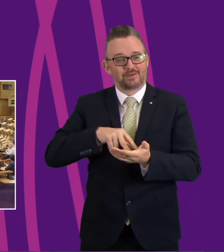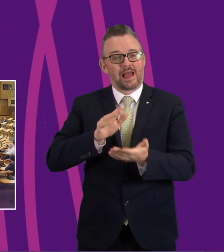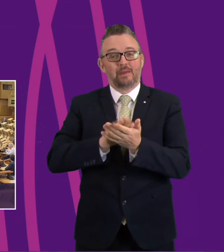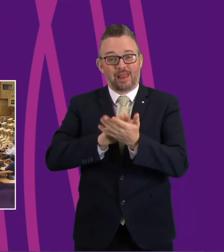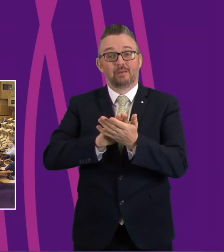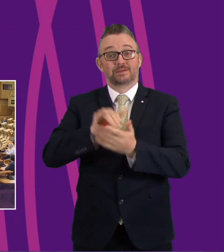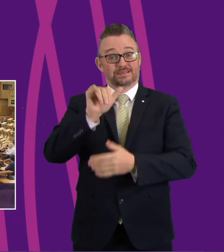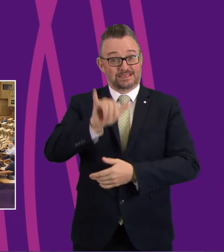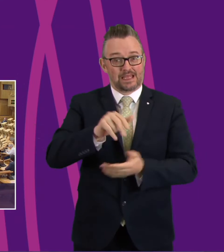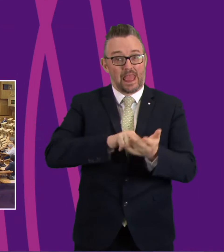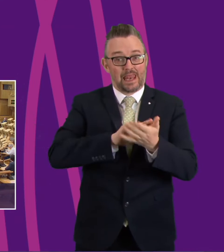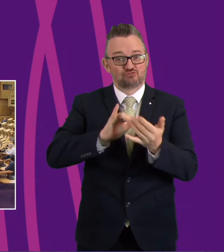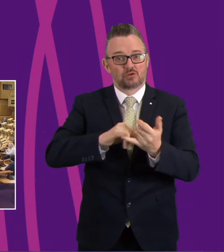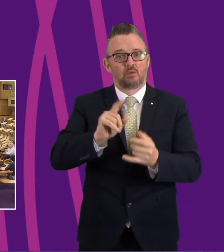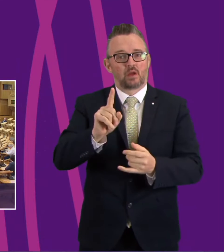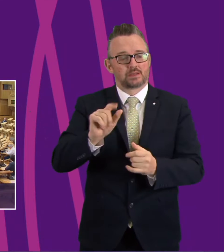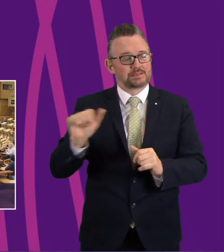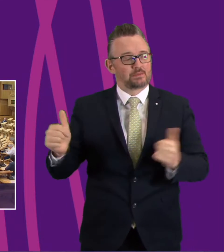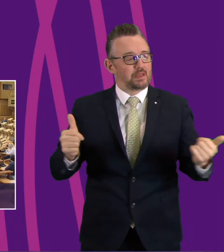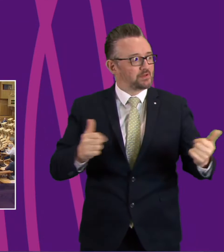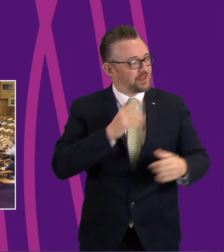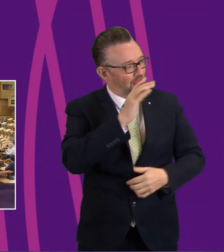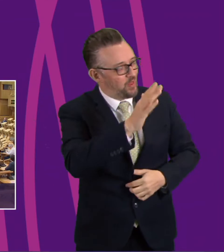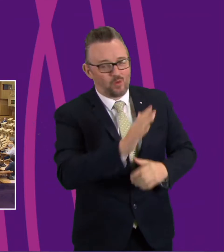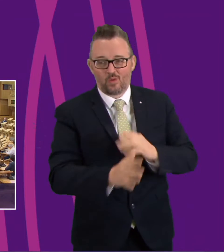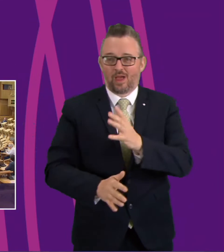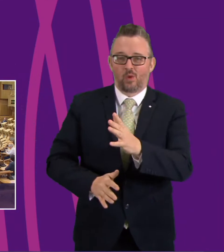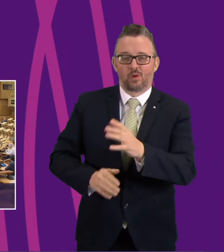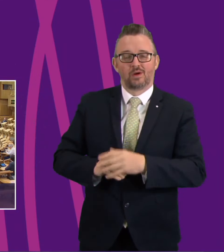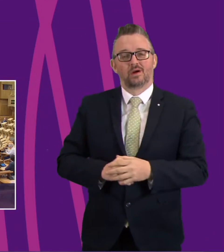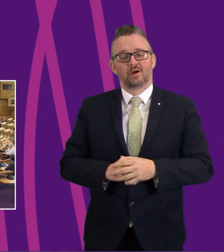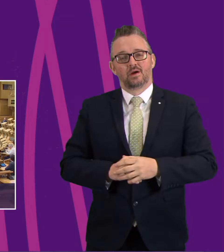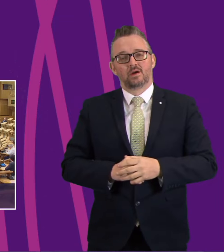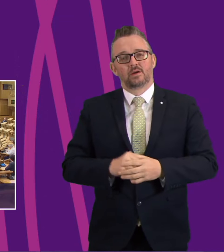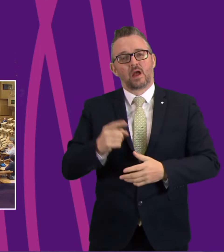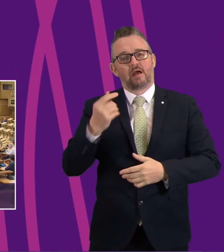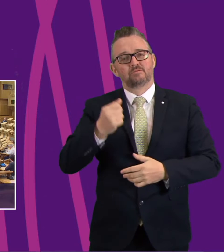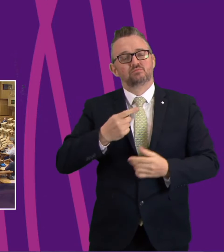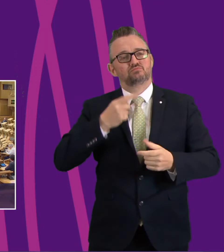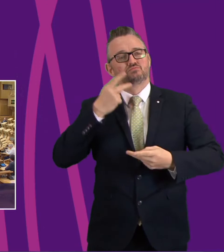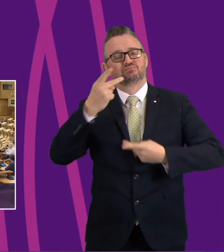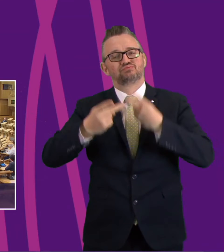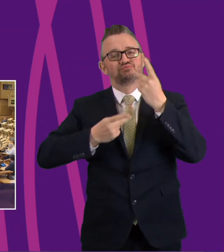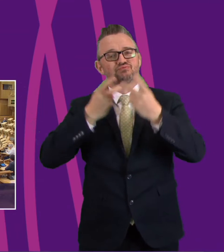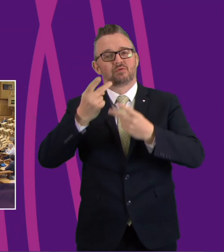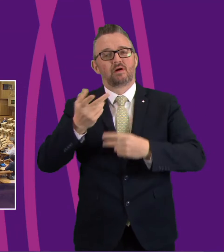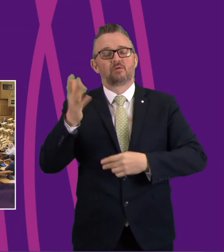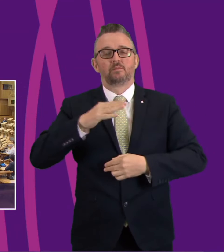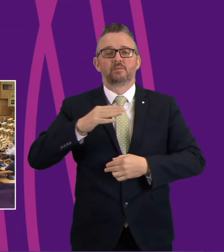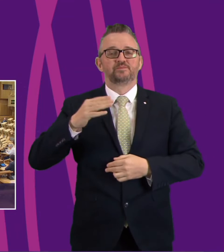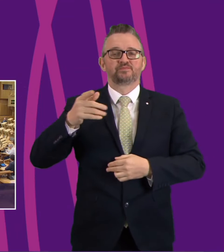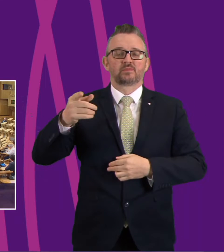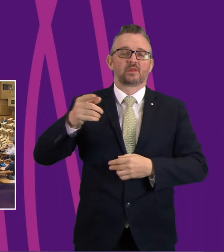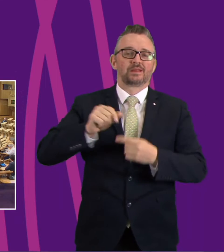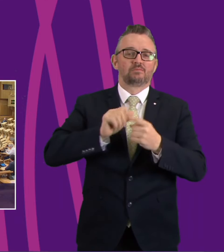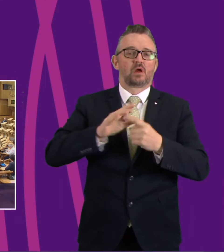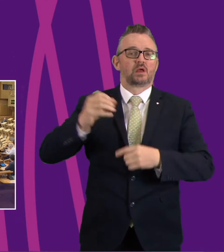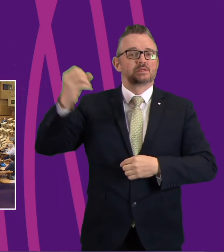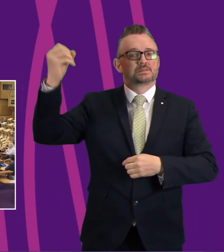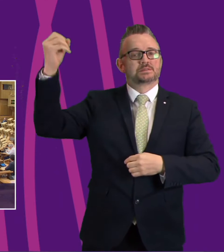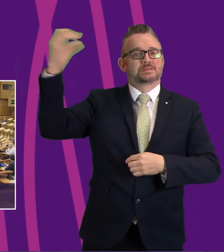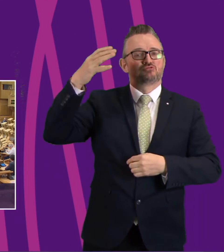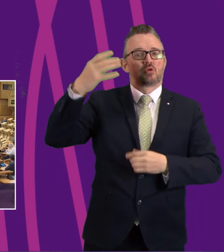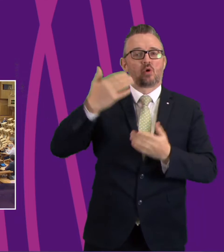neighbours. Sunshine and Leaf was also heard recently, ringing from the open windows, uniting communities in